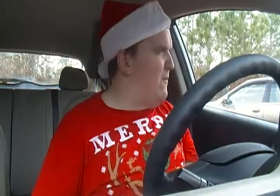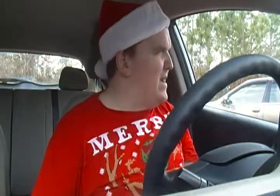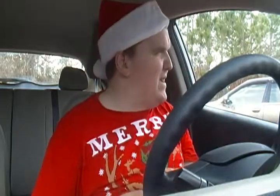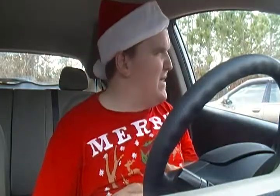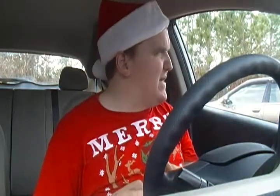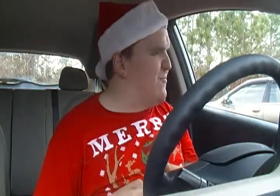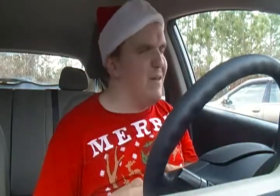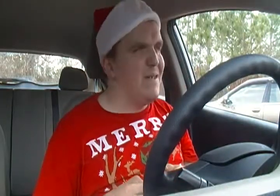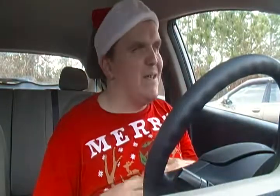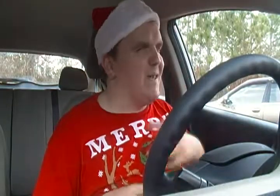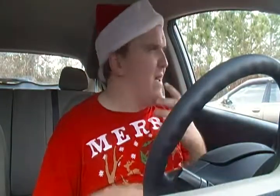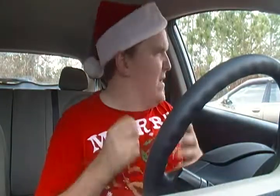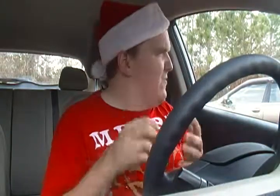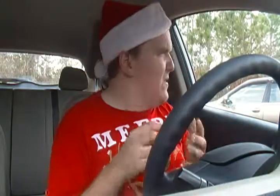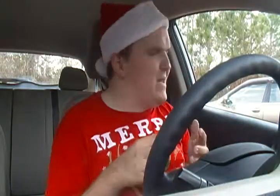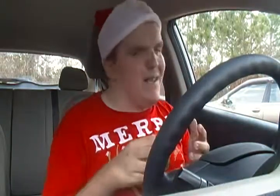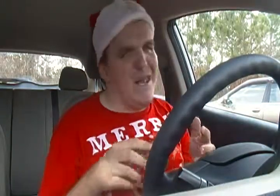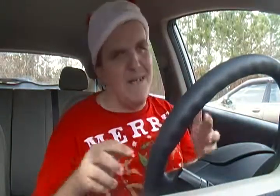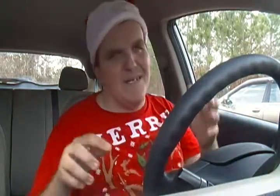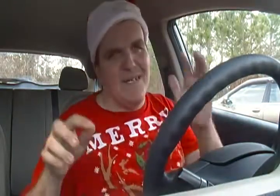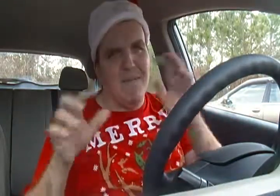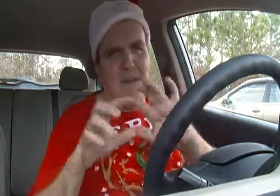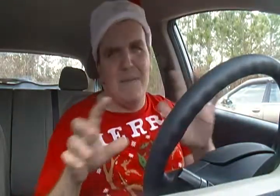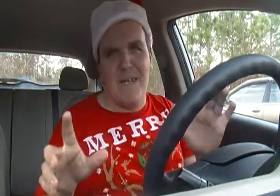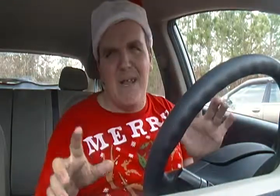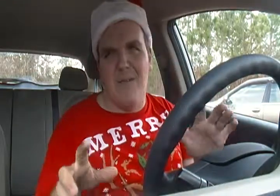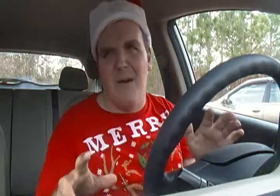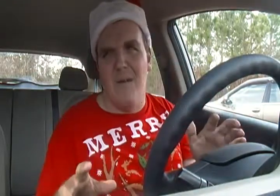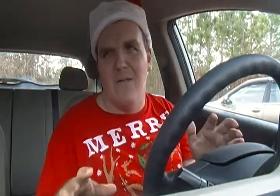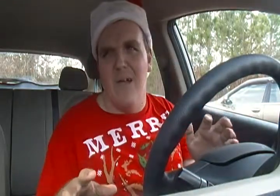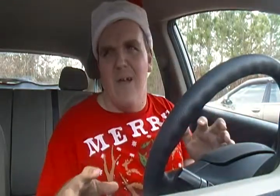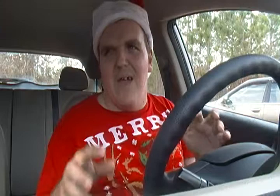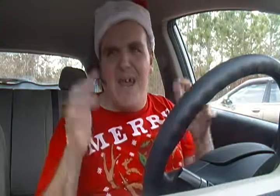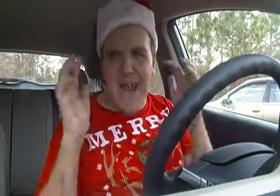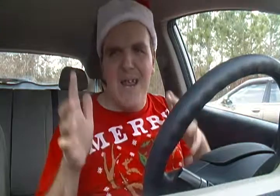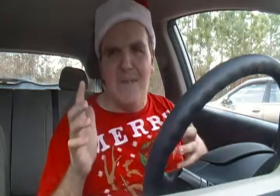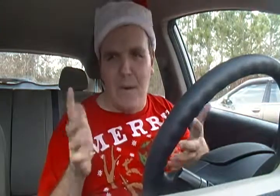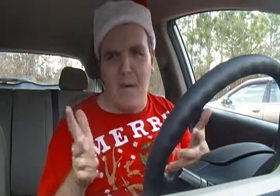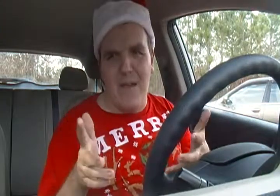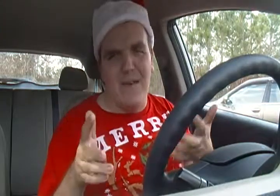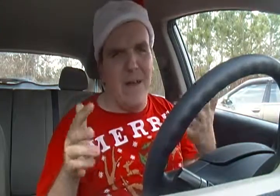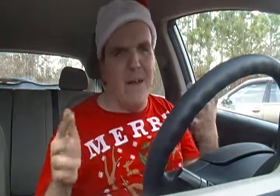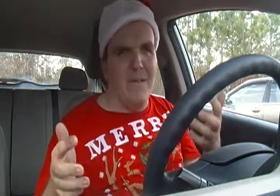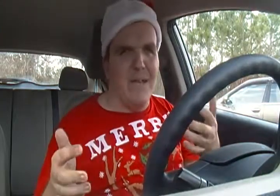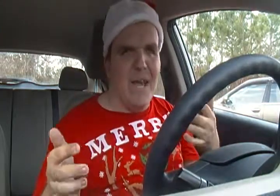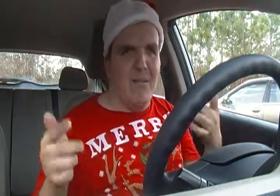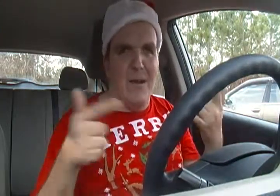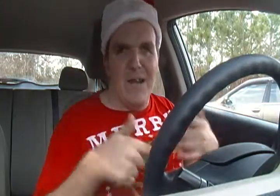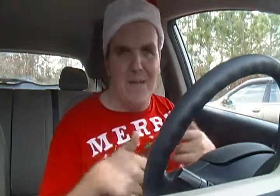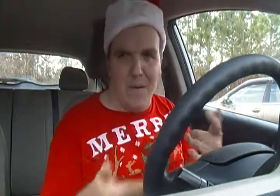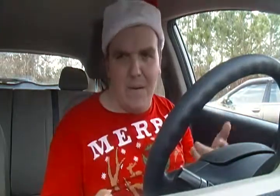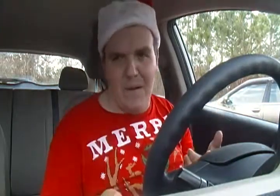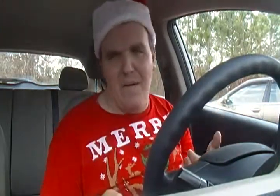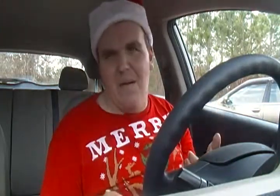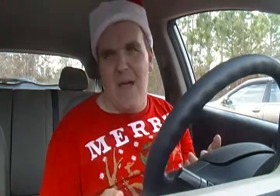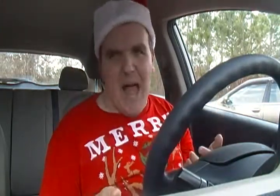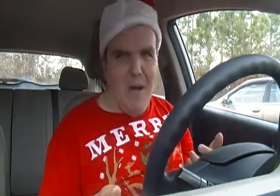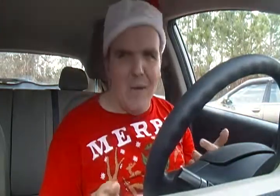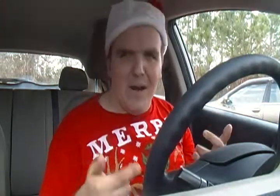what he does is he runs into the runs into the kitchen sees the bumpuses hound dogs eating the turkey knocking over the table and eat the turkey i want